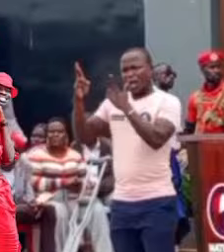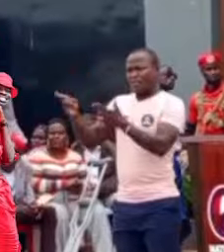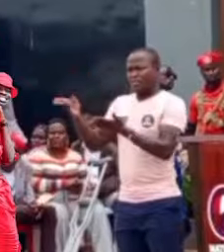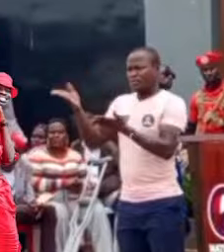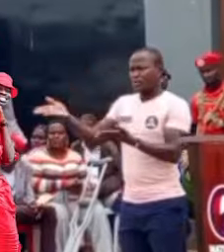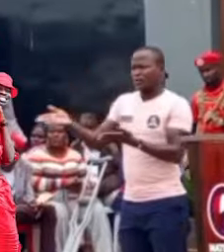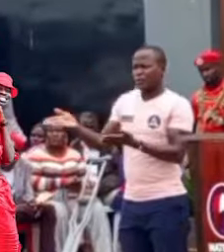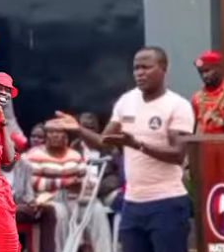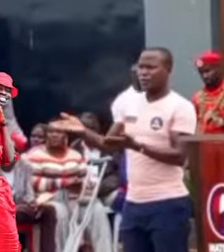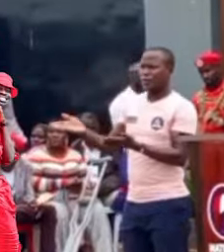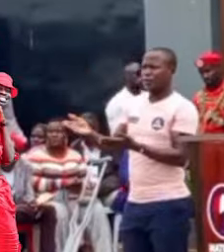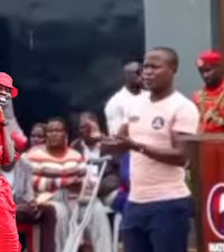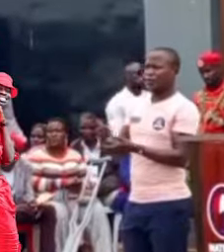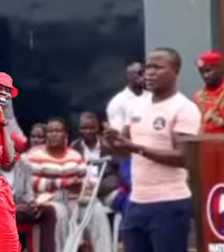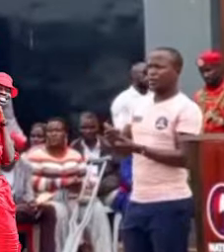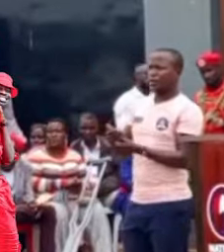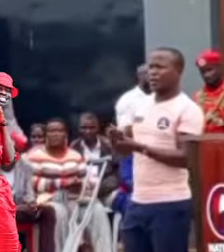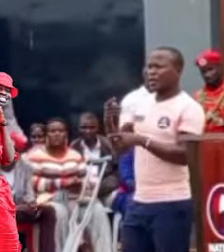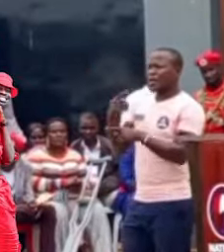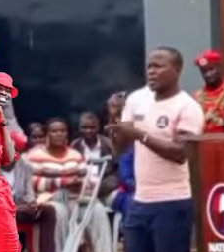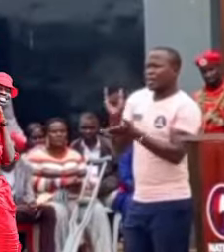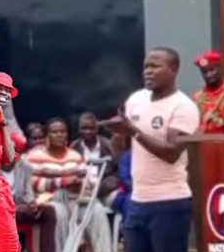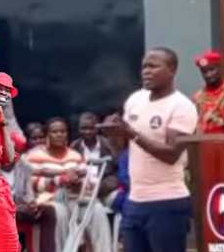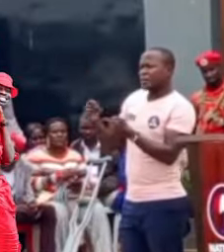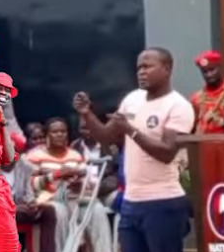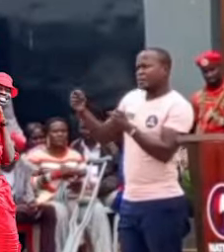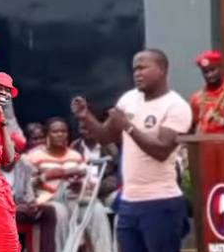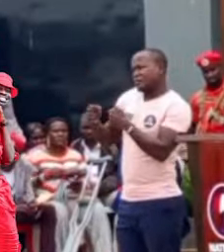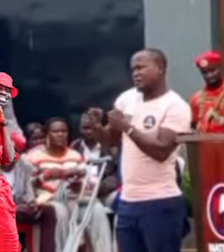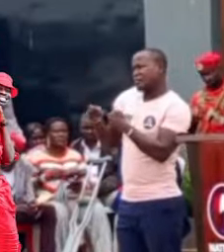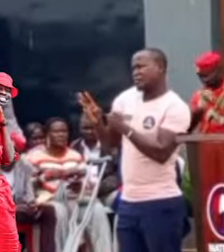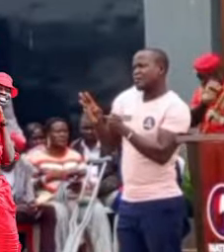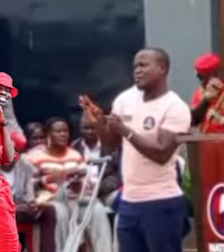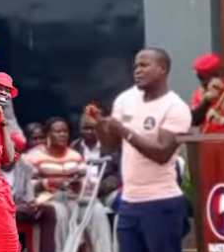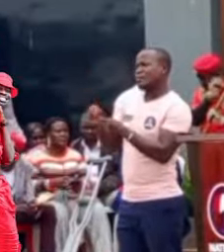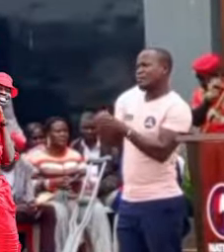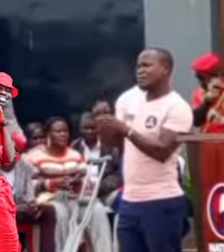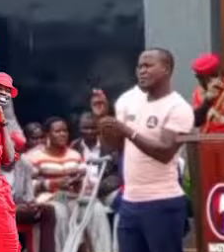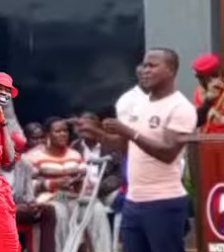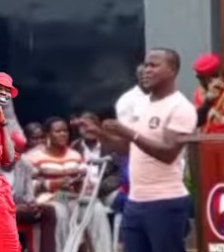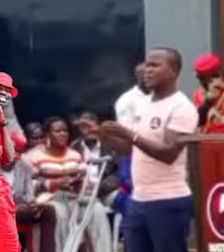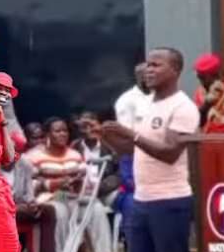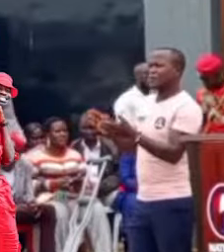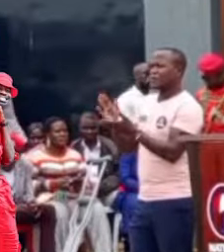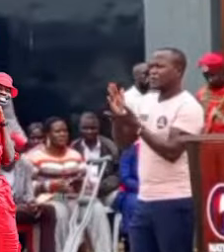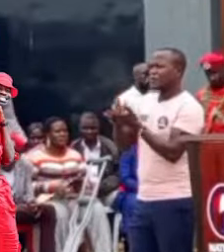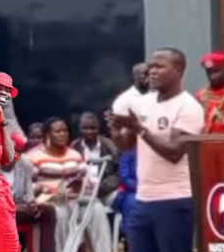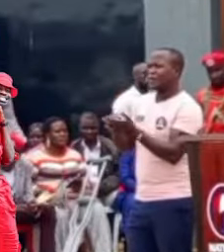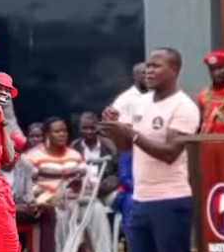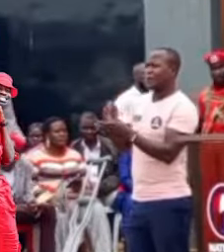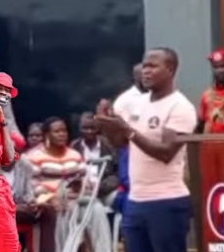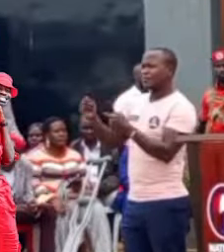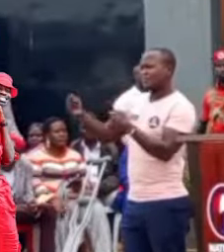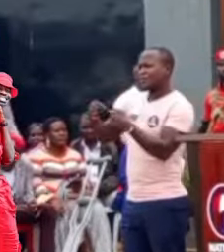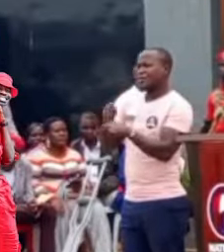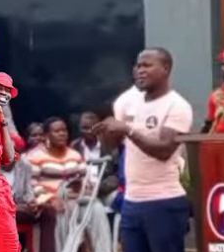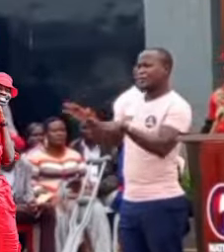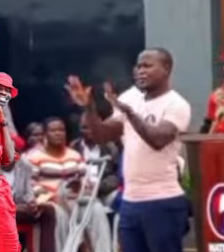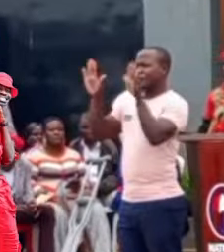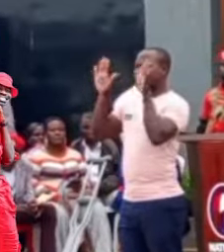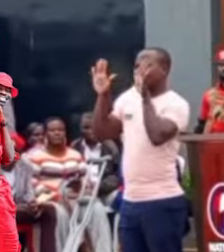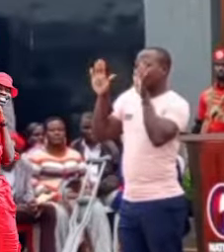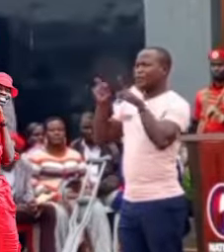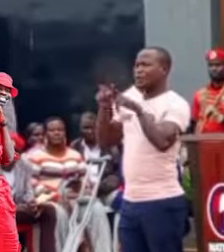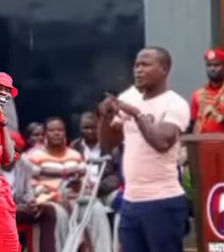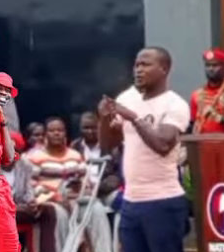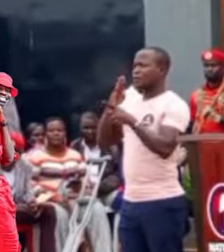those that temporarily withdraw or temporarily surrender to